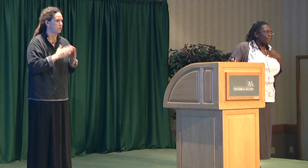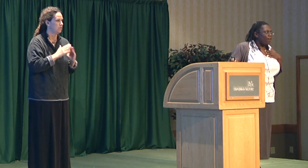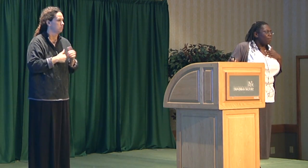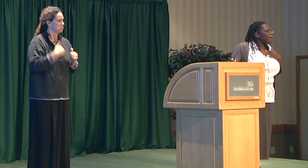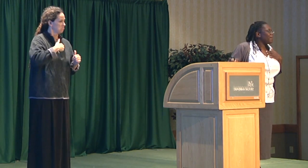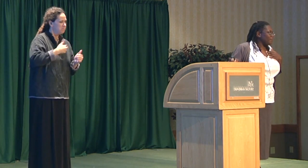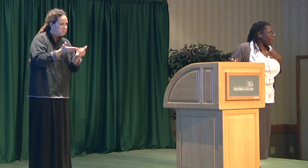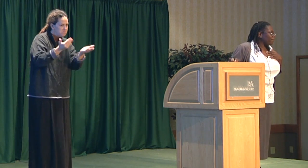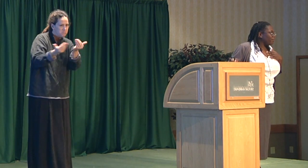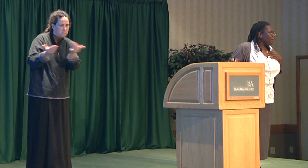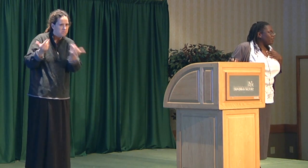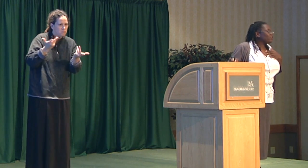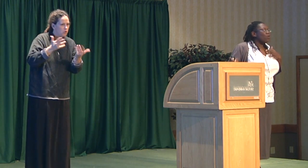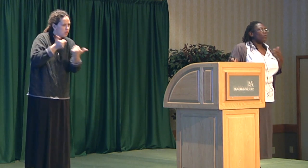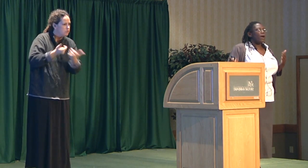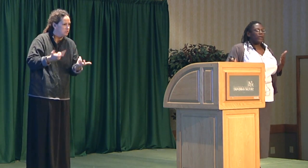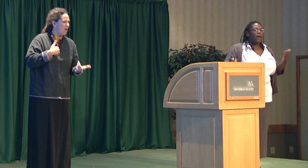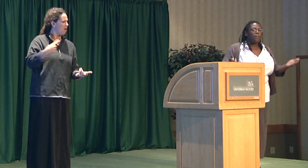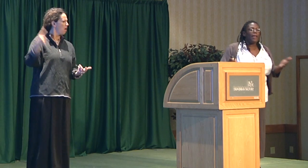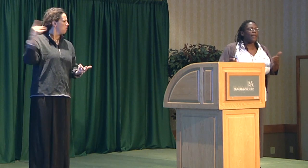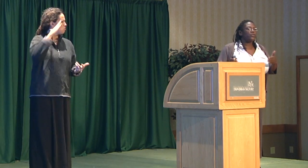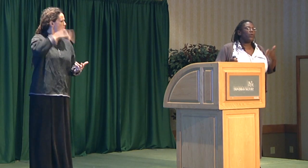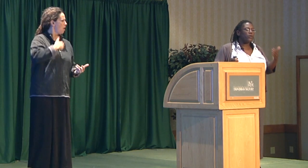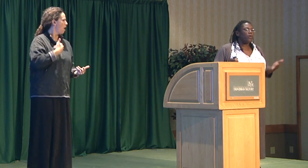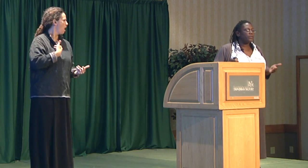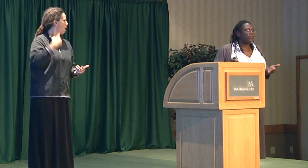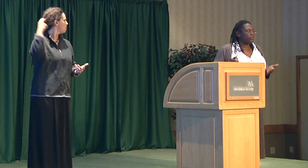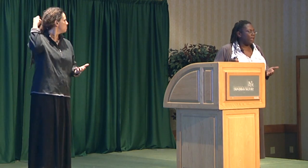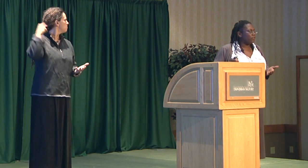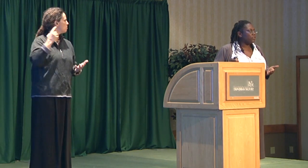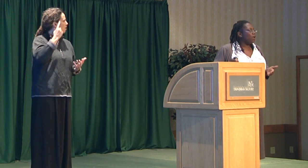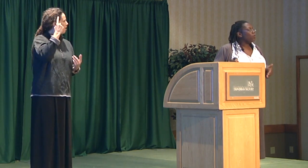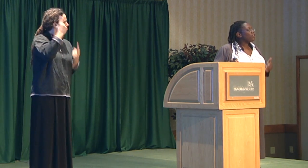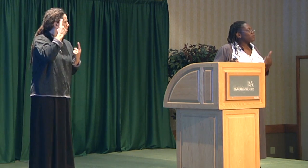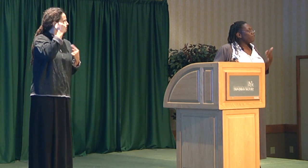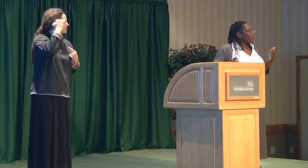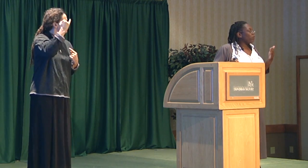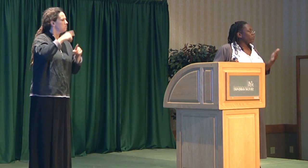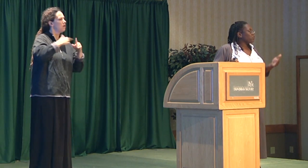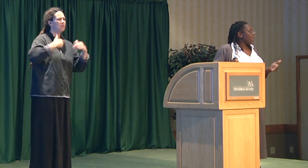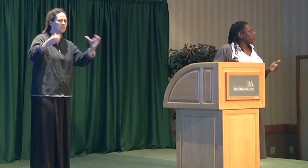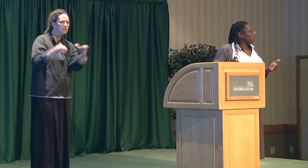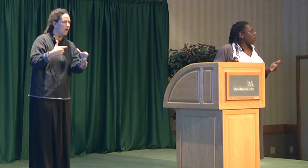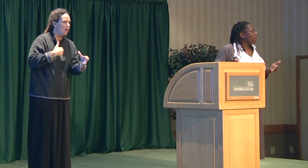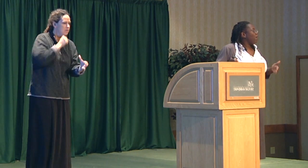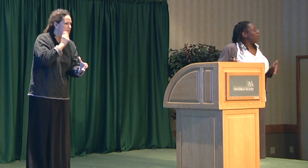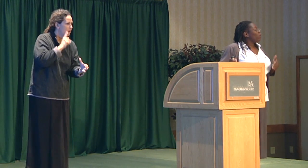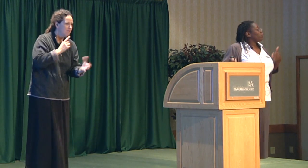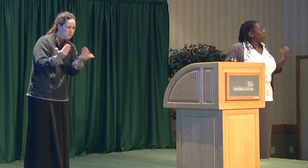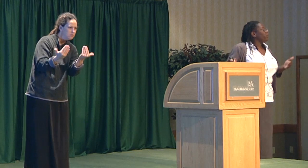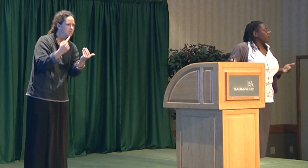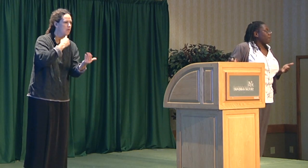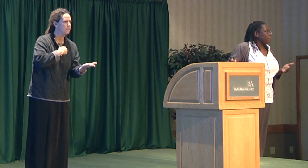I think they are, but I'm not deaf. So we come and ask you, what are your particular challenges? Once we find out what those challenges are